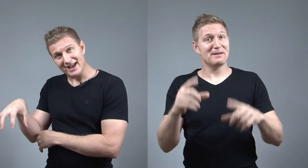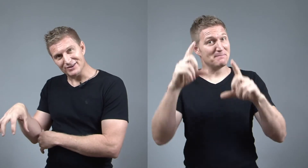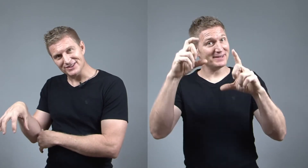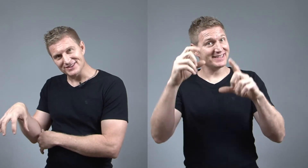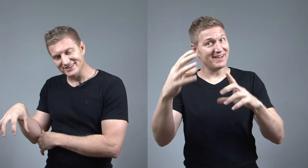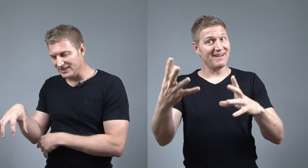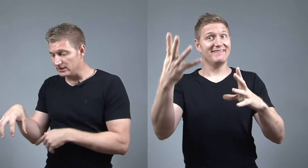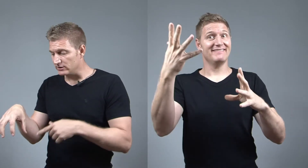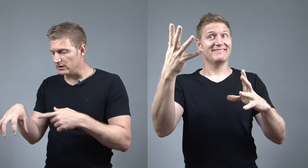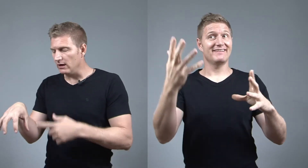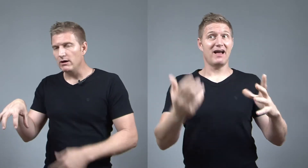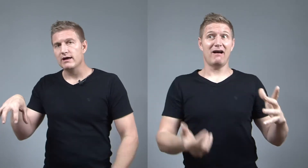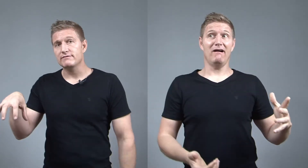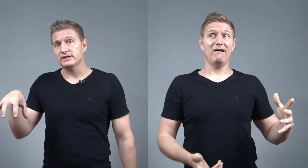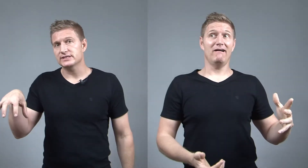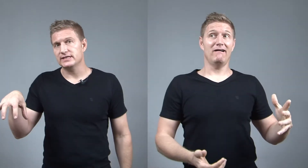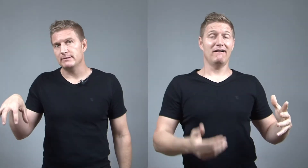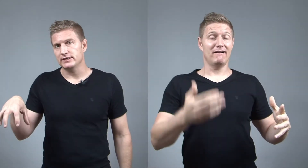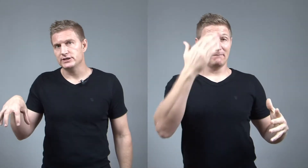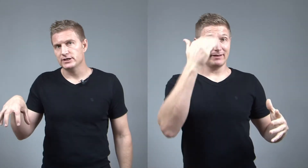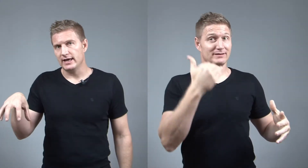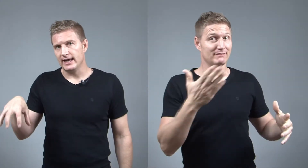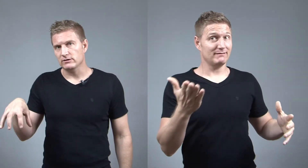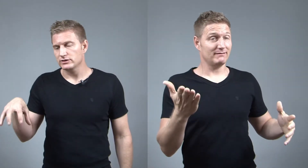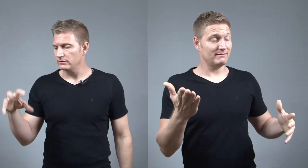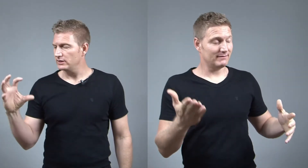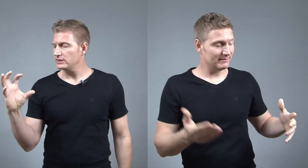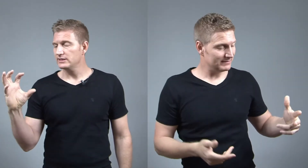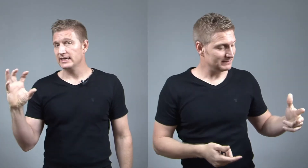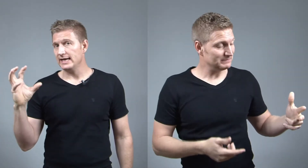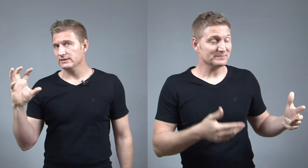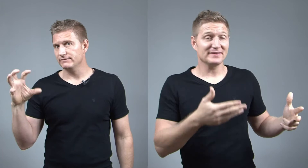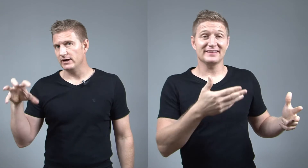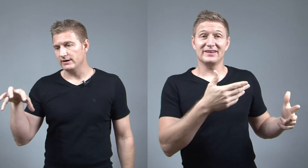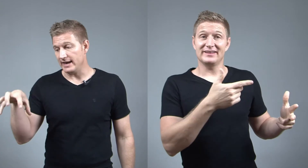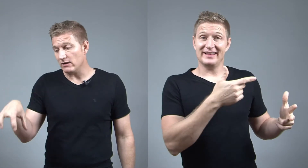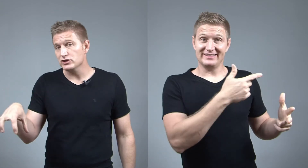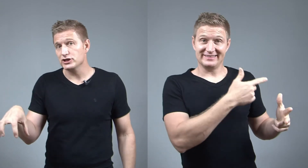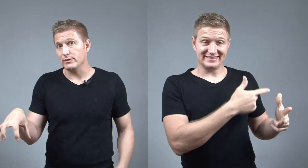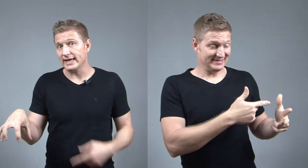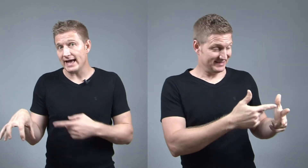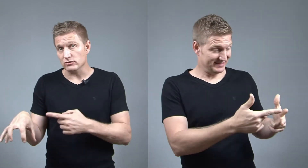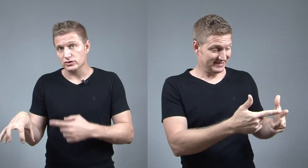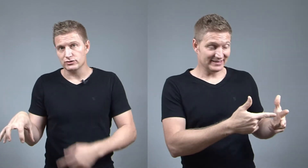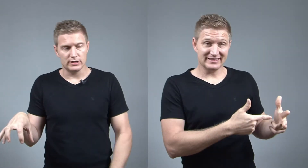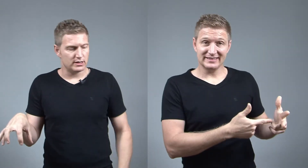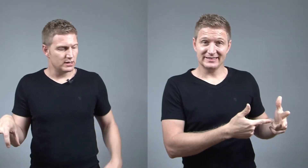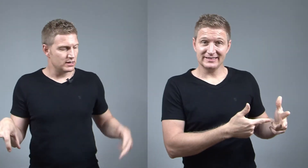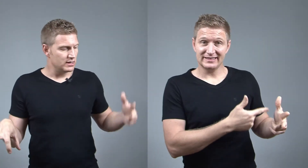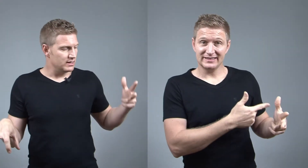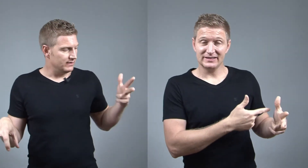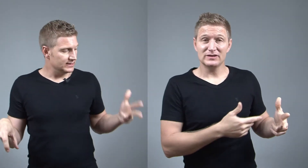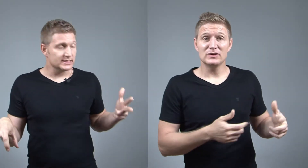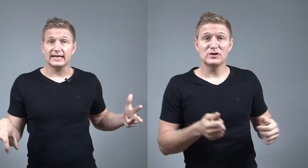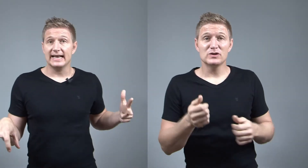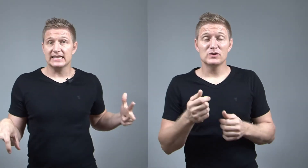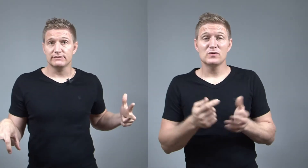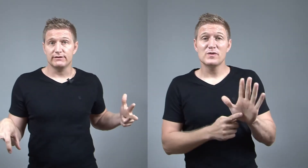house. So now I have established a house. This is the classifier now showing house. This is the classifier